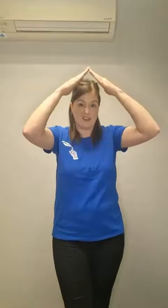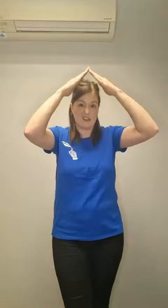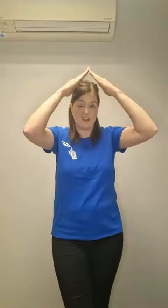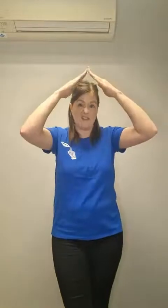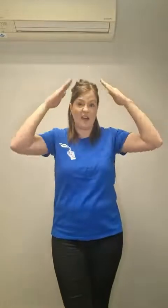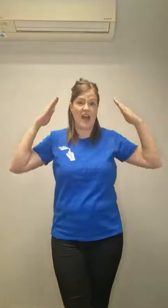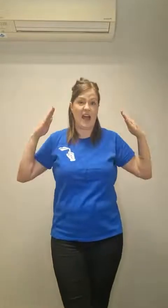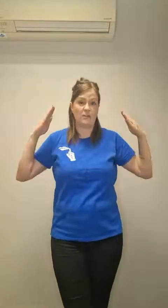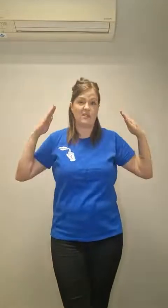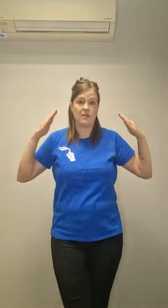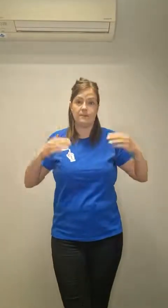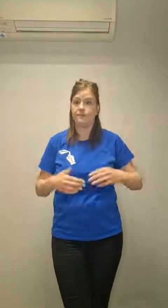sign for house.